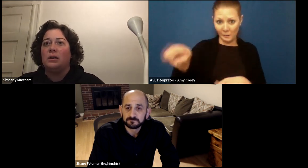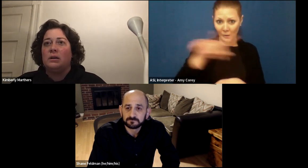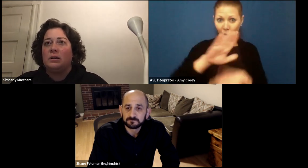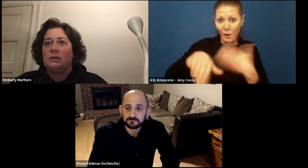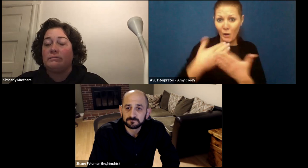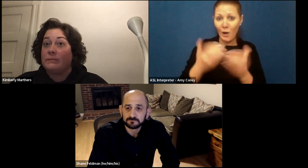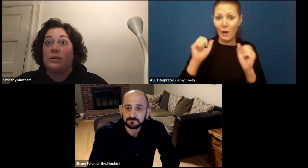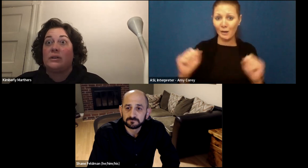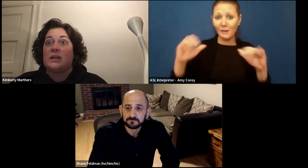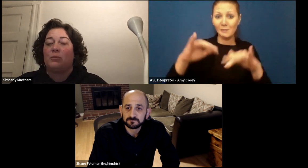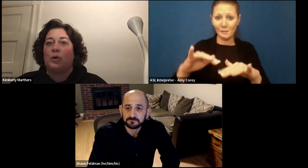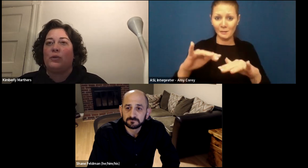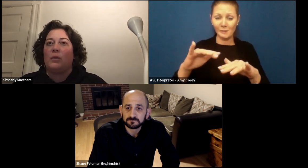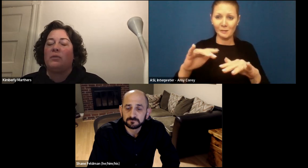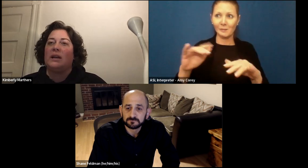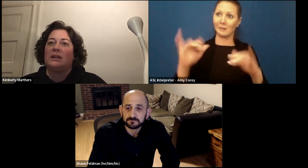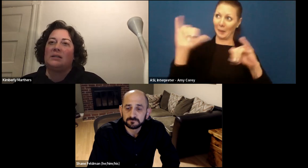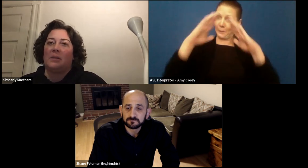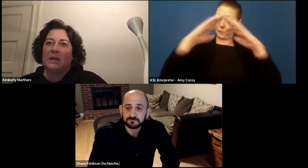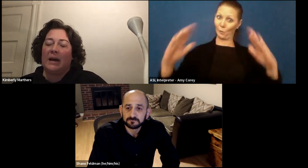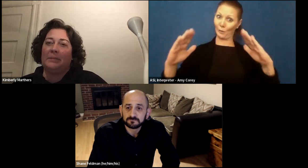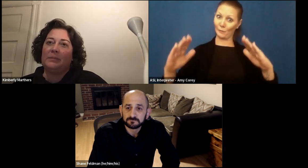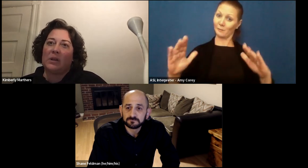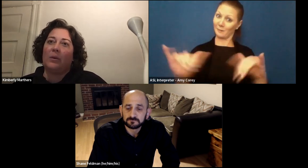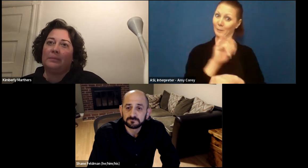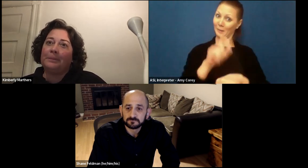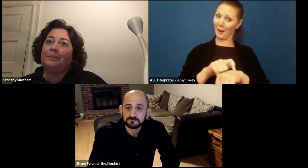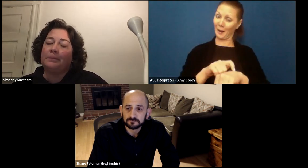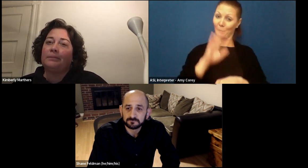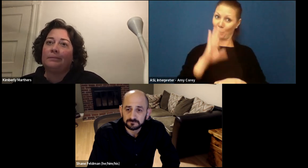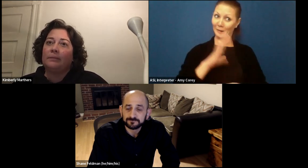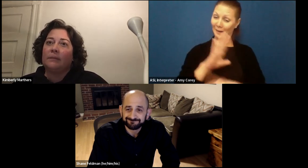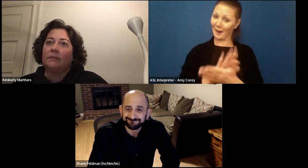there under the same roof, hopefully at the same time. So,